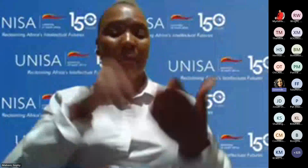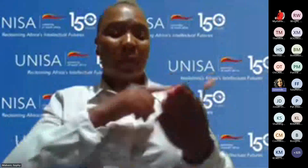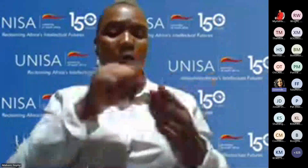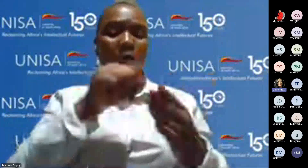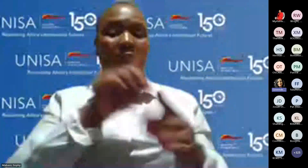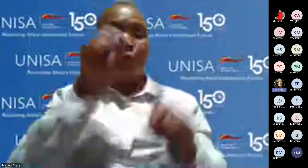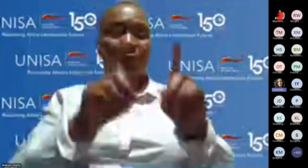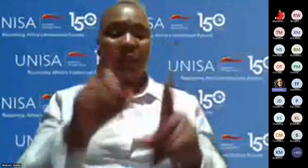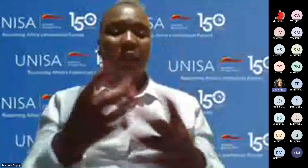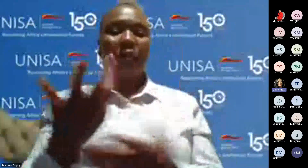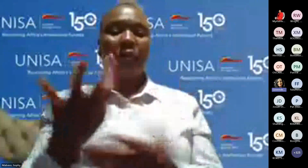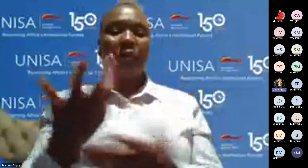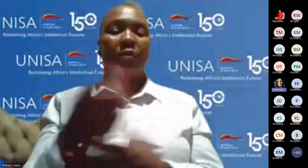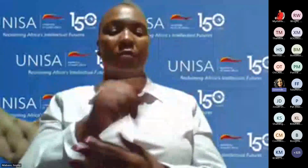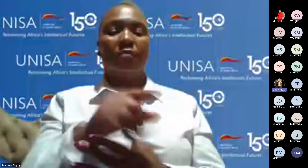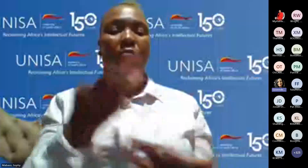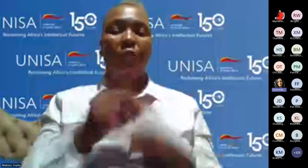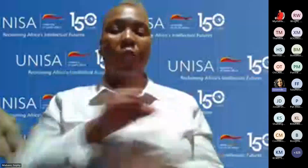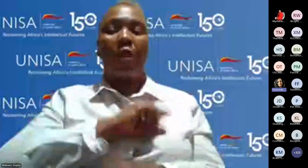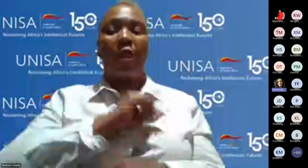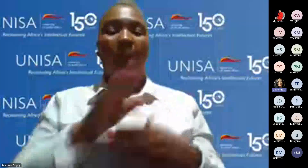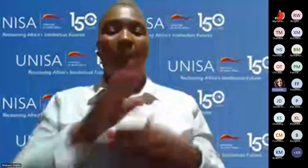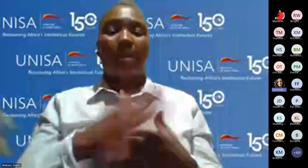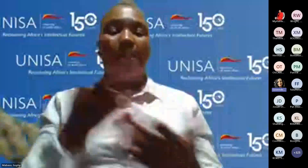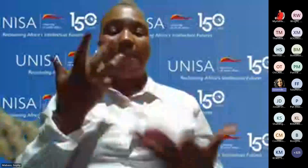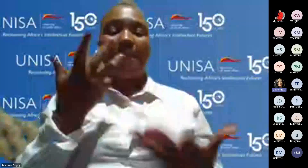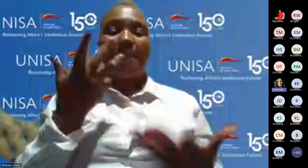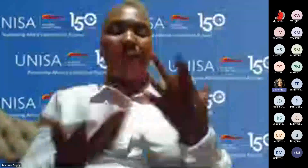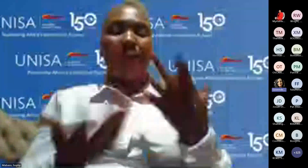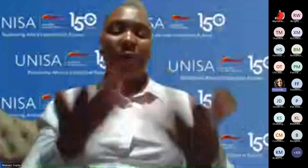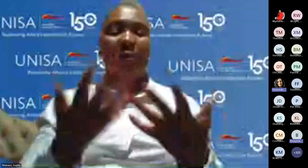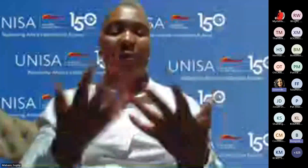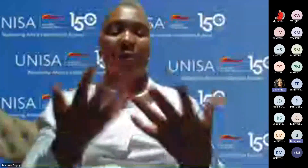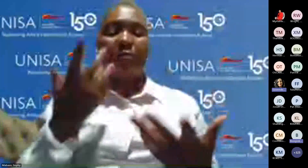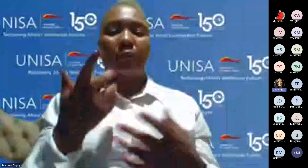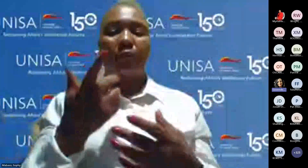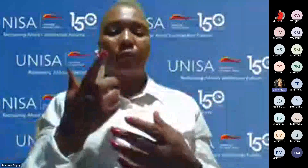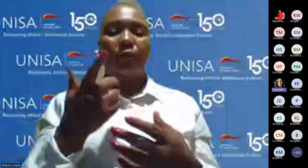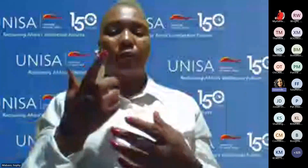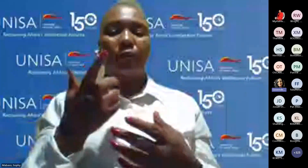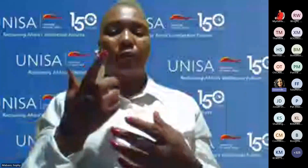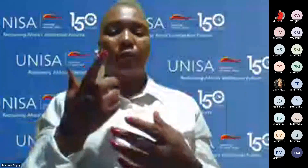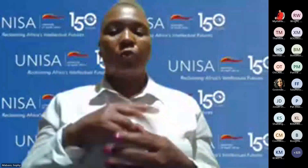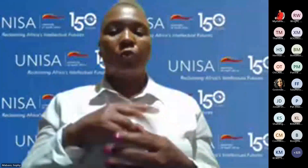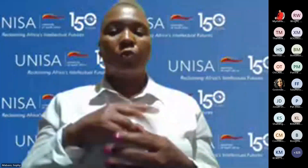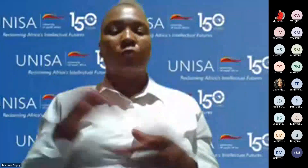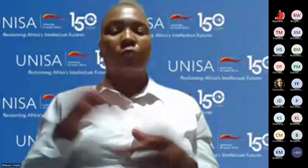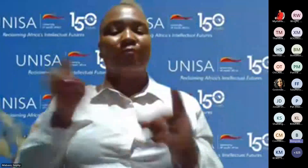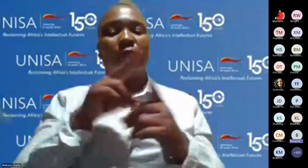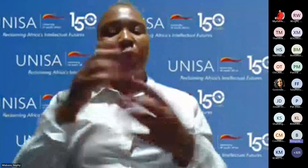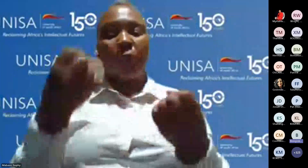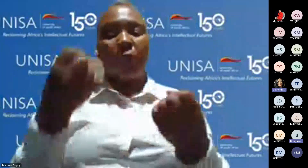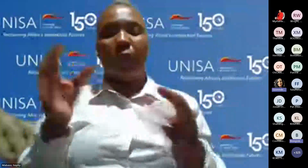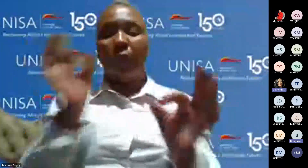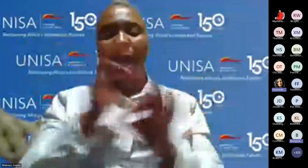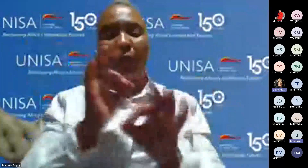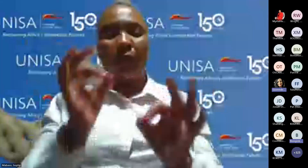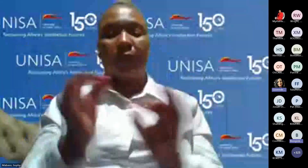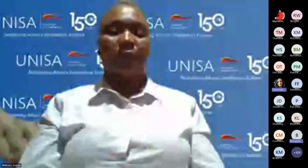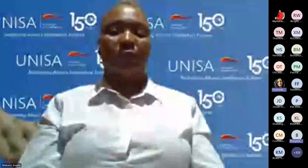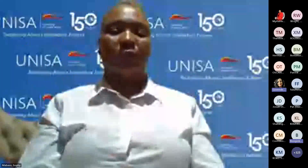question, because it could be a case where it was an oversight on the part of the lecturer. Okay, no,